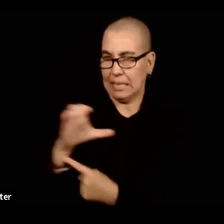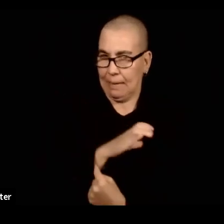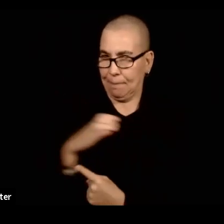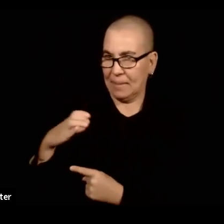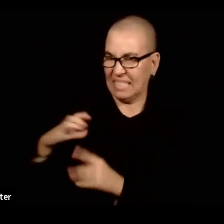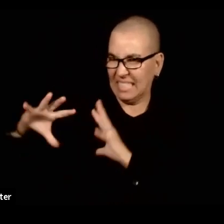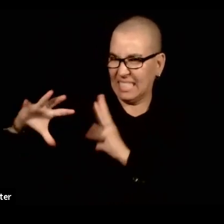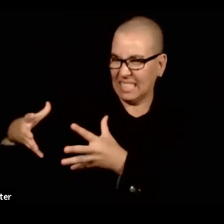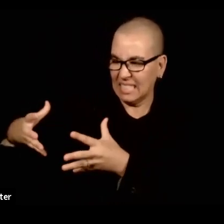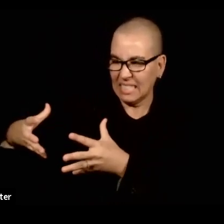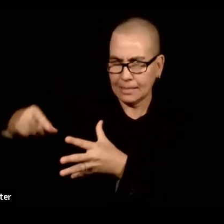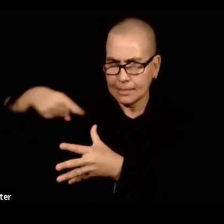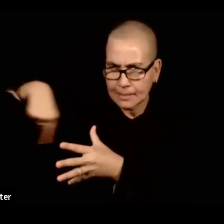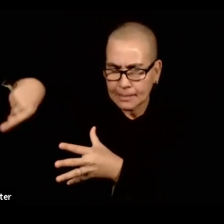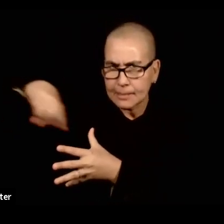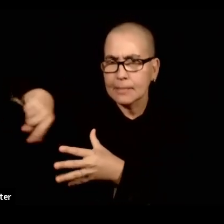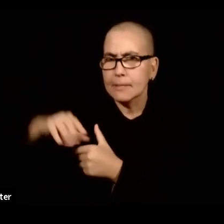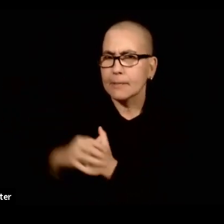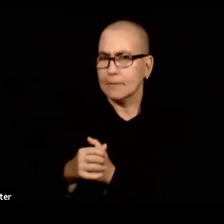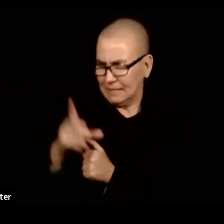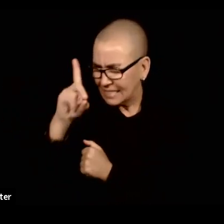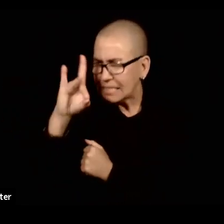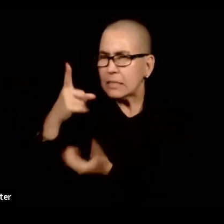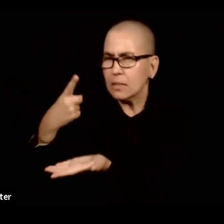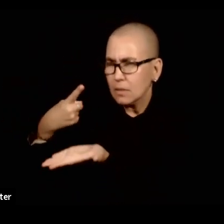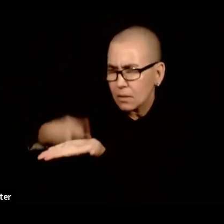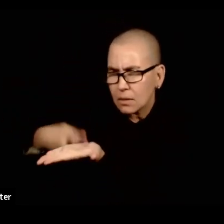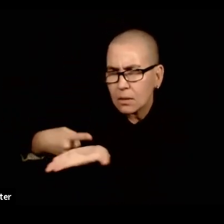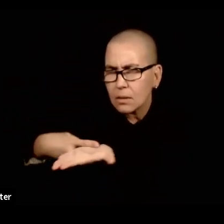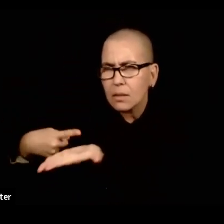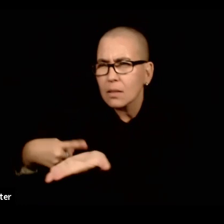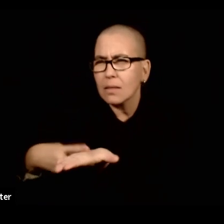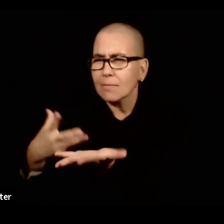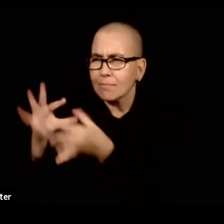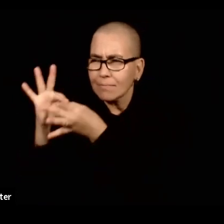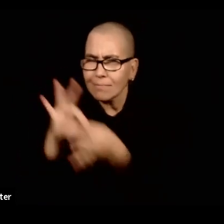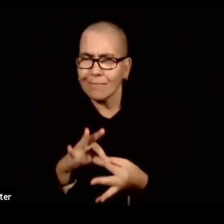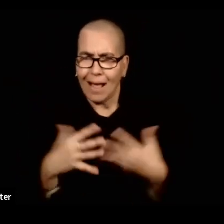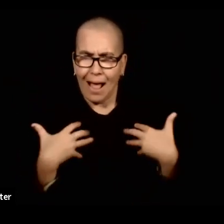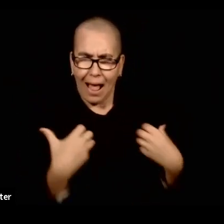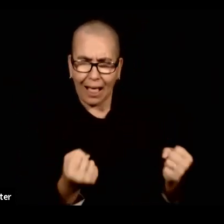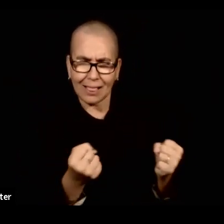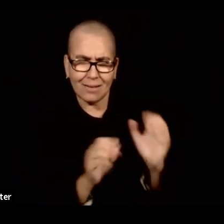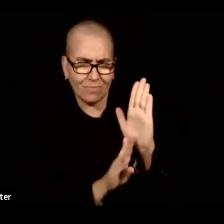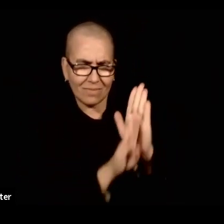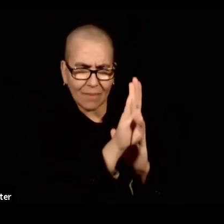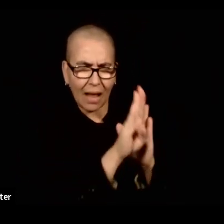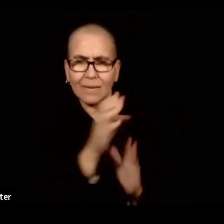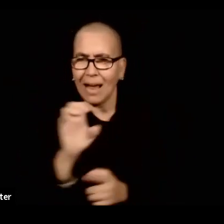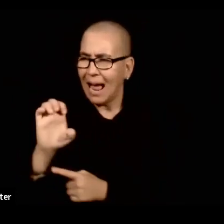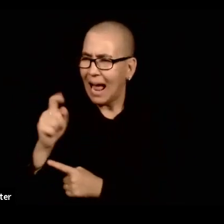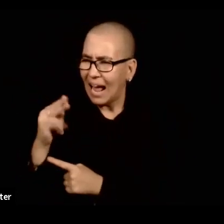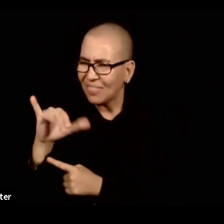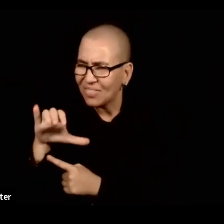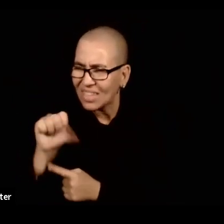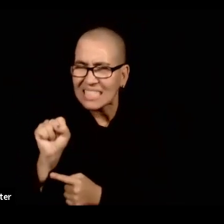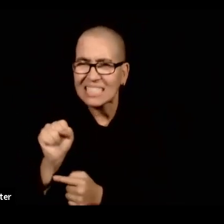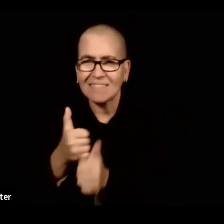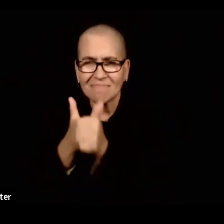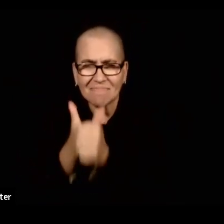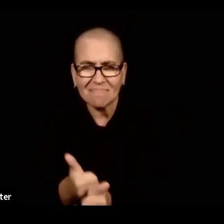providers and with us in public health to develop ethically based guidelines on resource allocation. And actually, this is